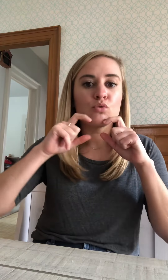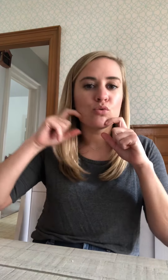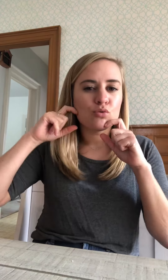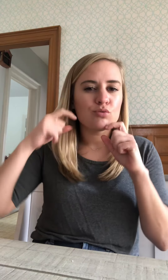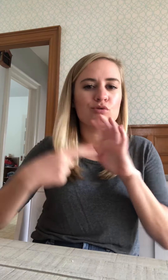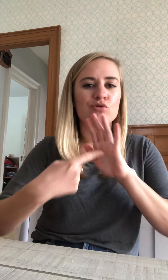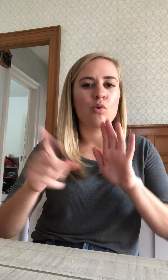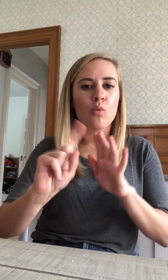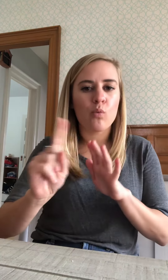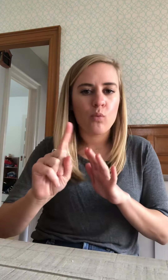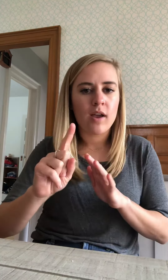are.